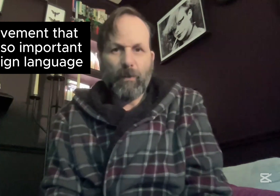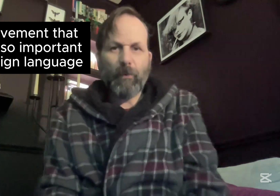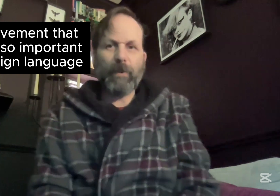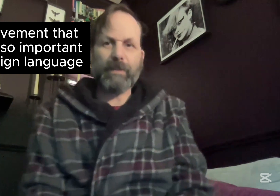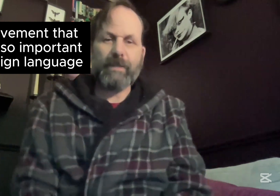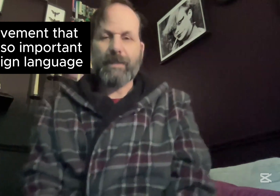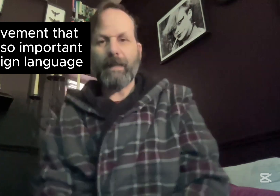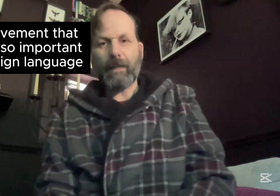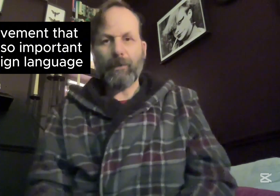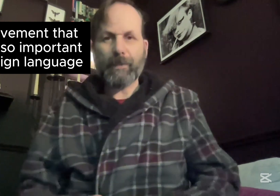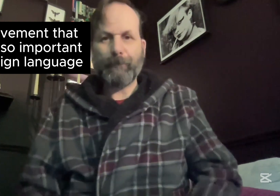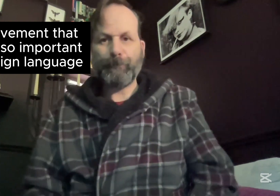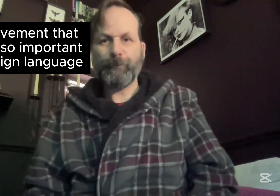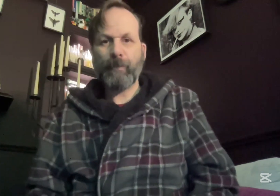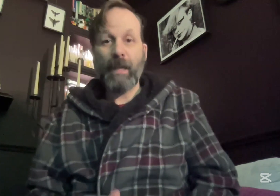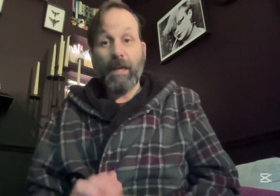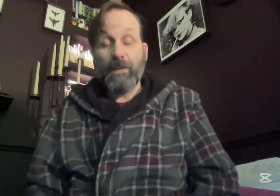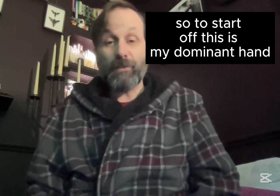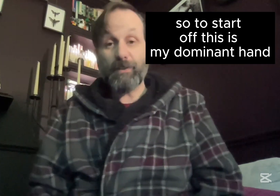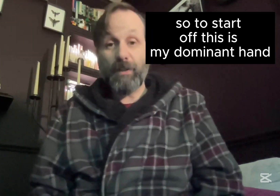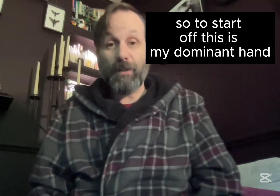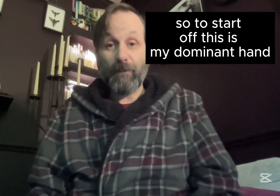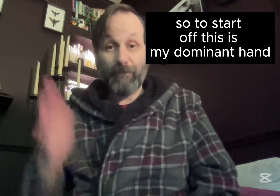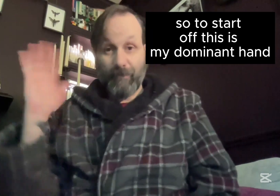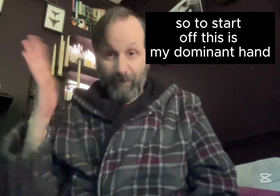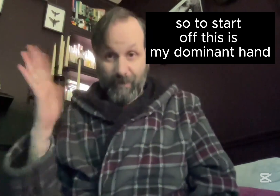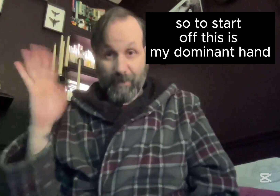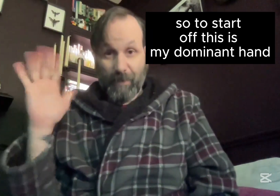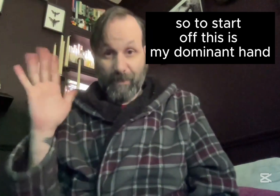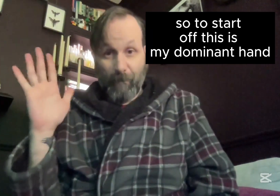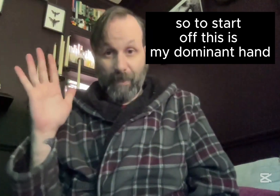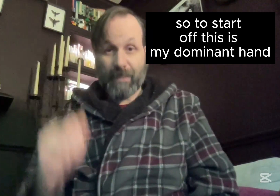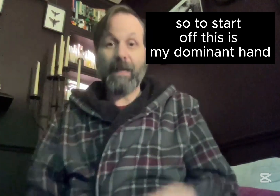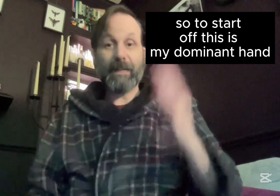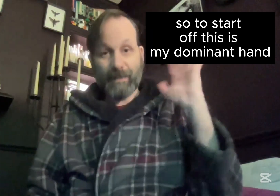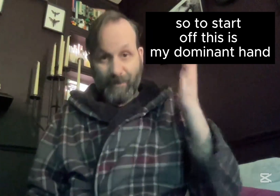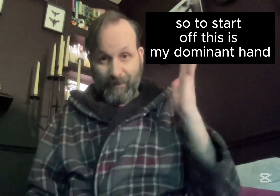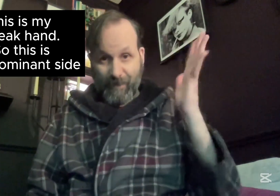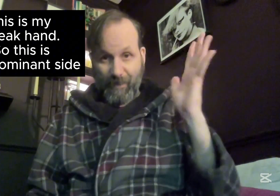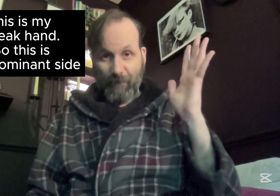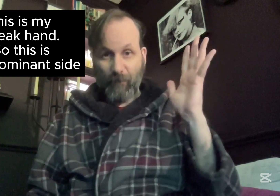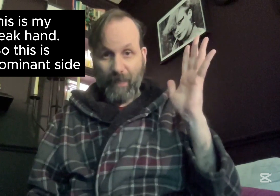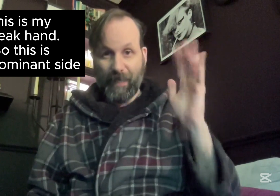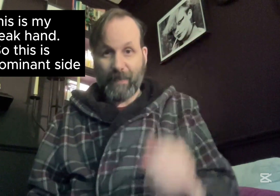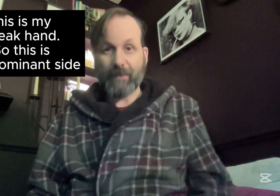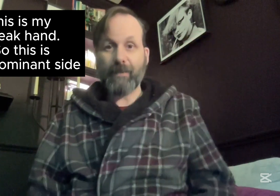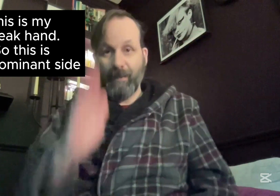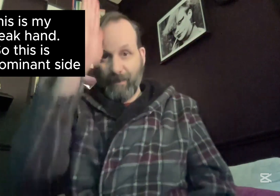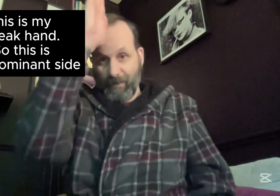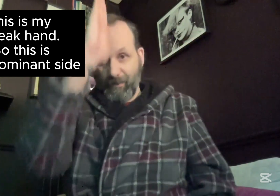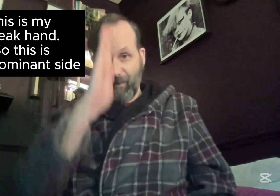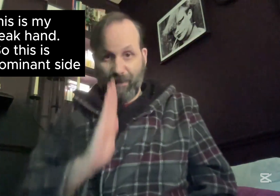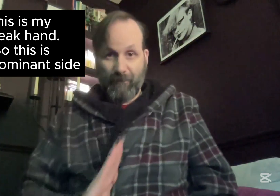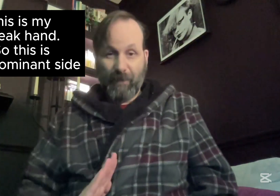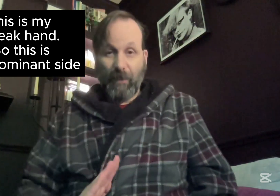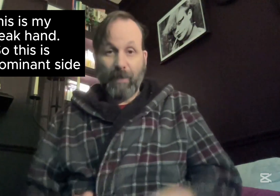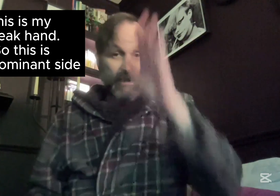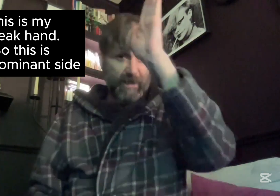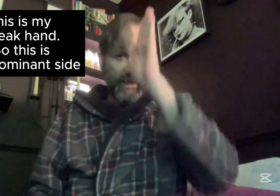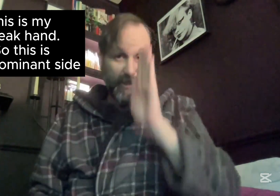so important in sign language. So to start off, this is my dominant hand, this is my weak hand. So this is my dominant side,